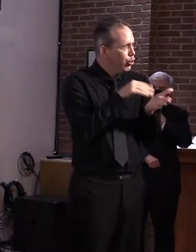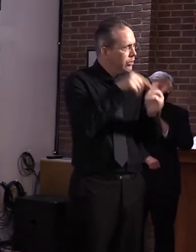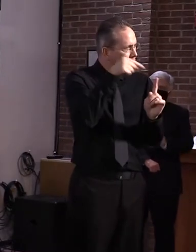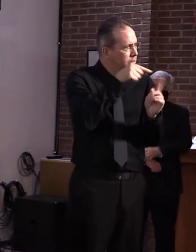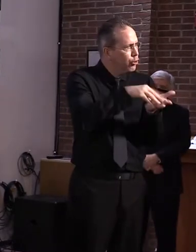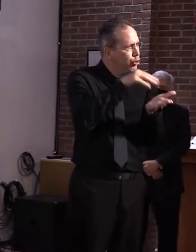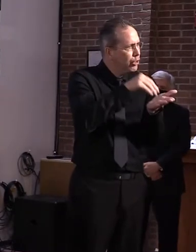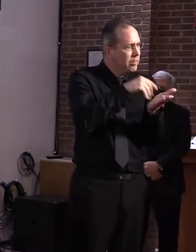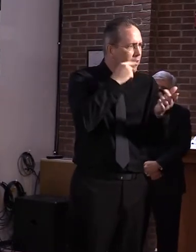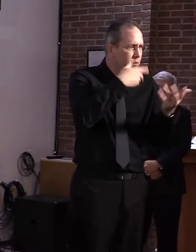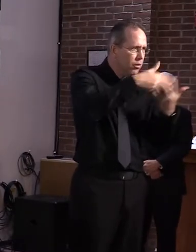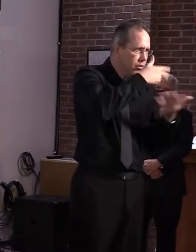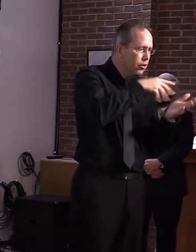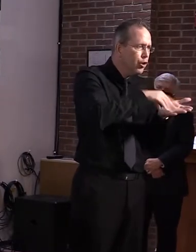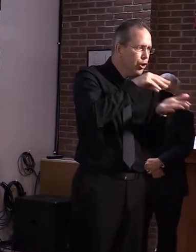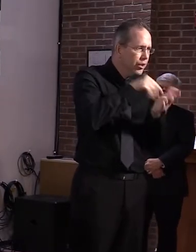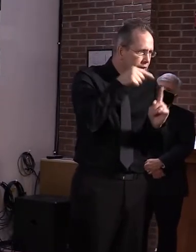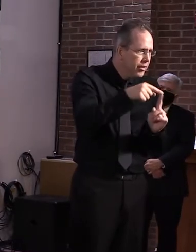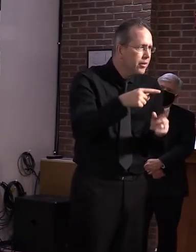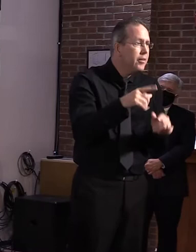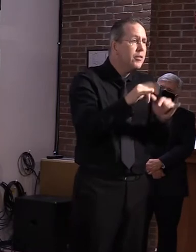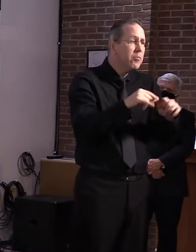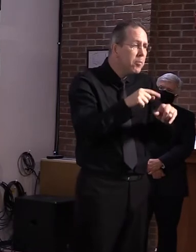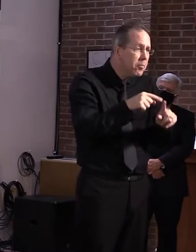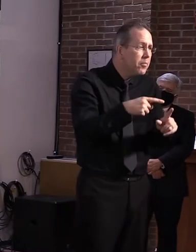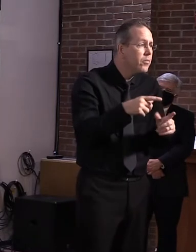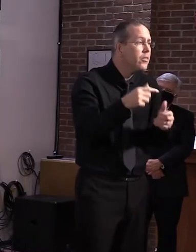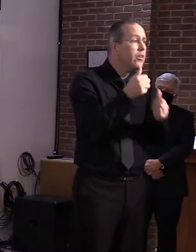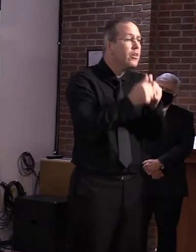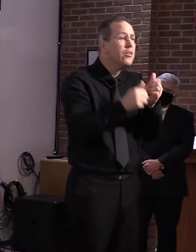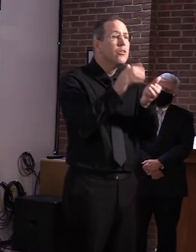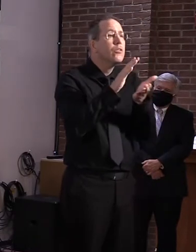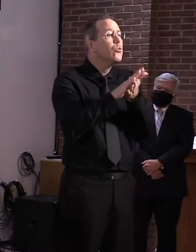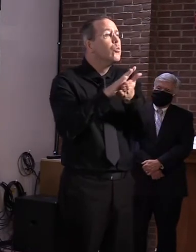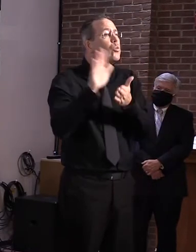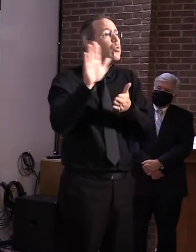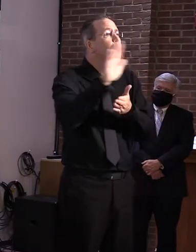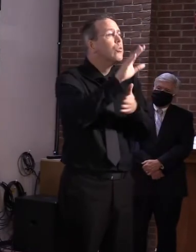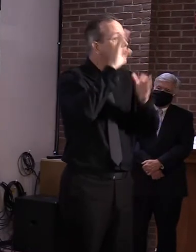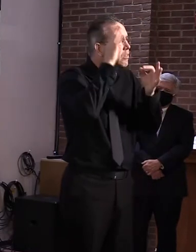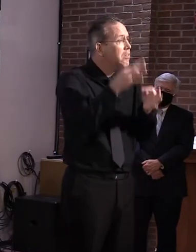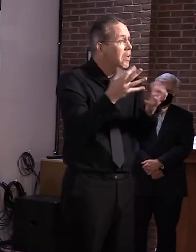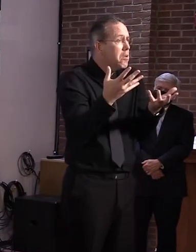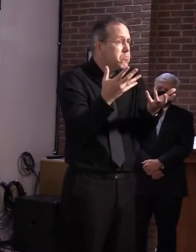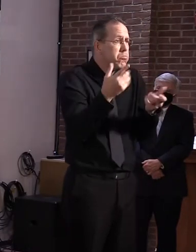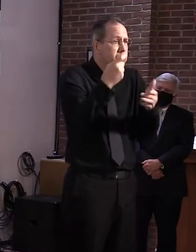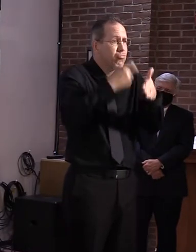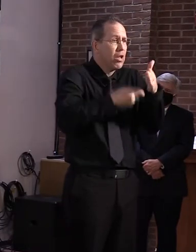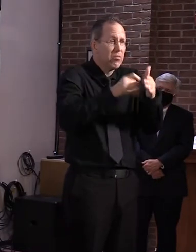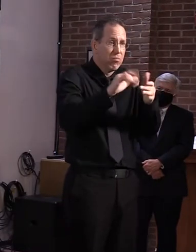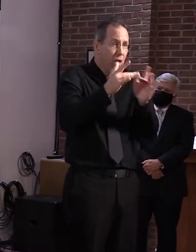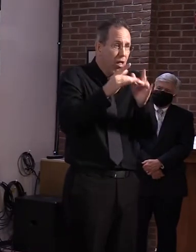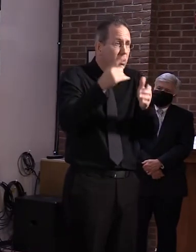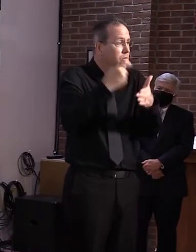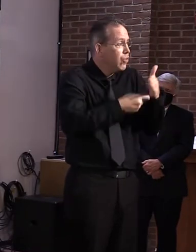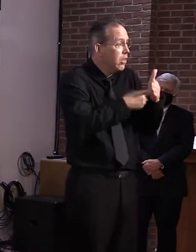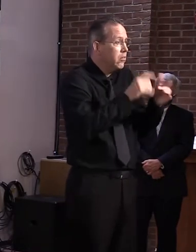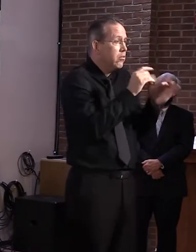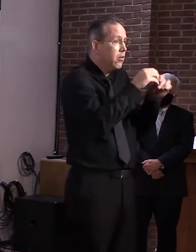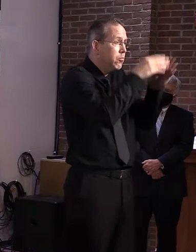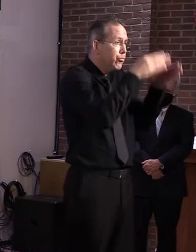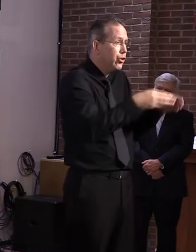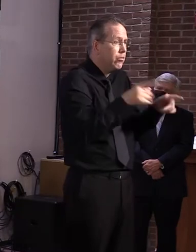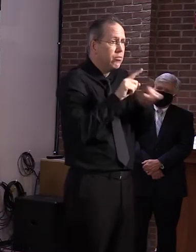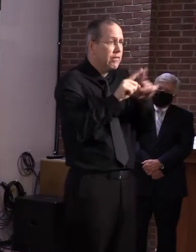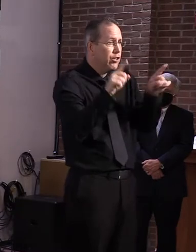all online, might think about reducing their price to either, one, be more competitive, or to try to hold on to the students that